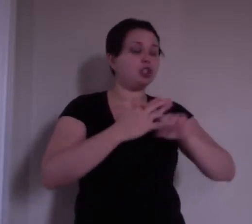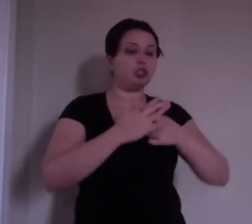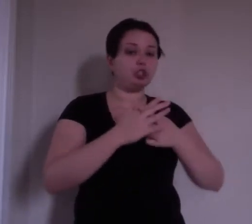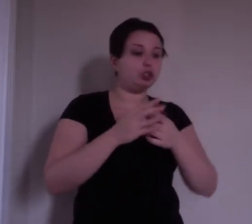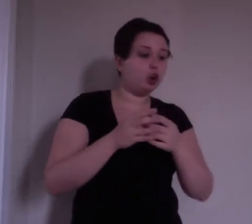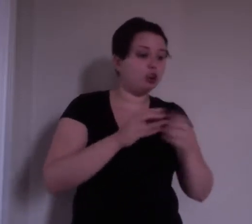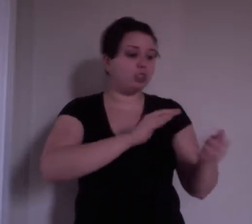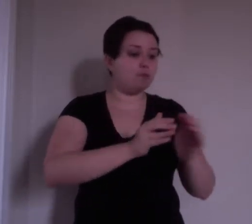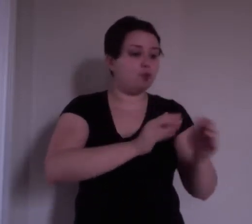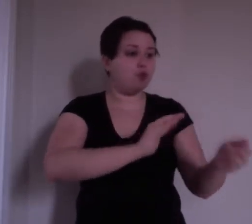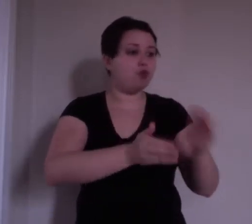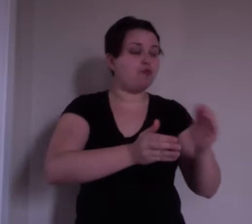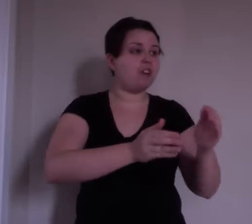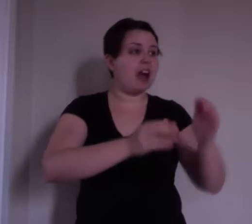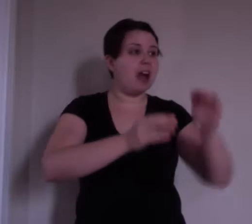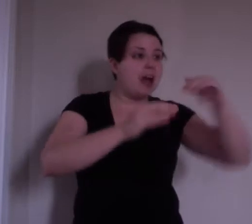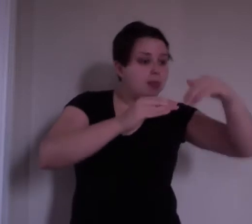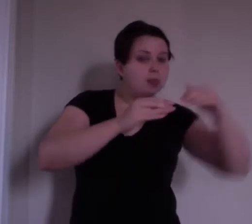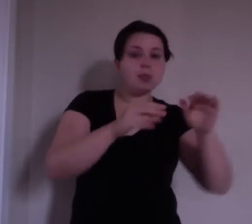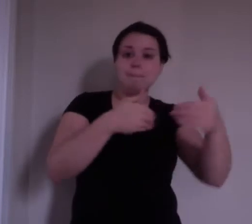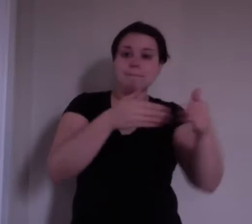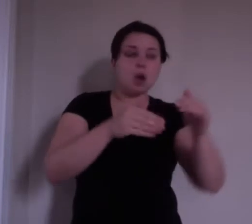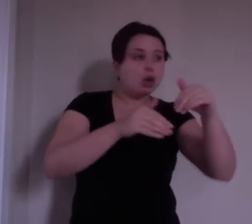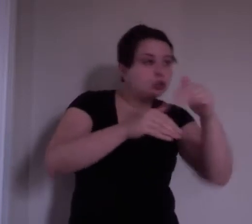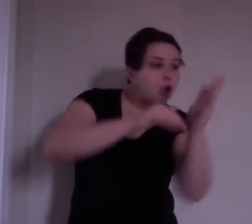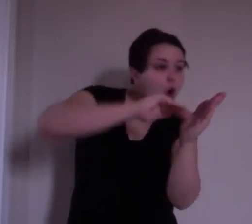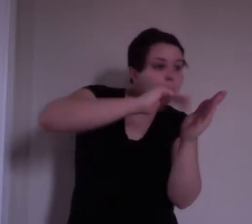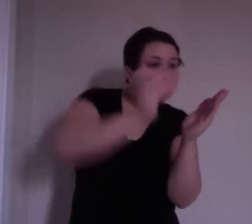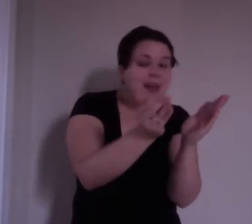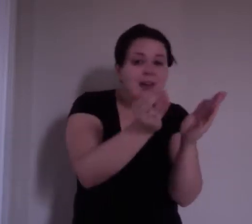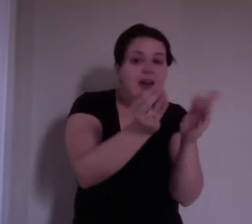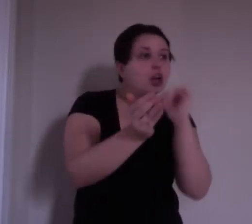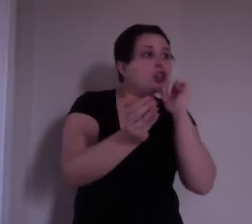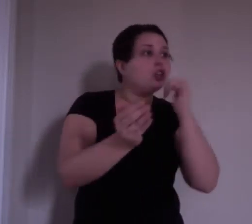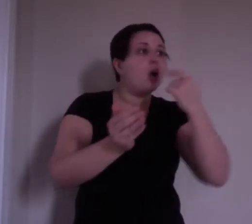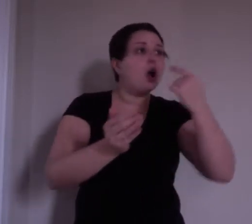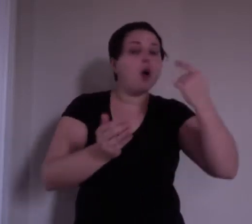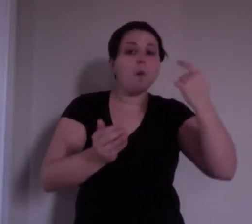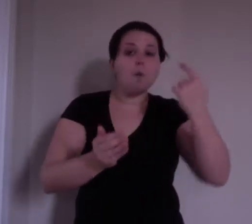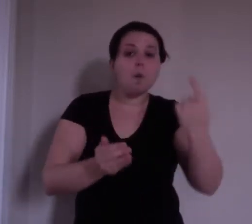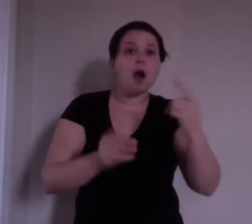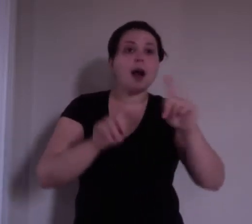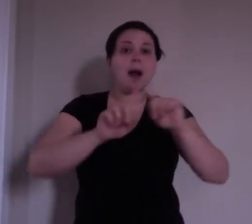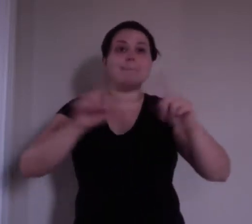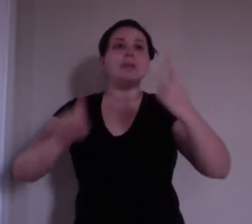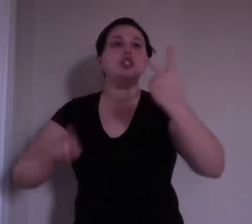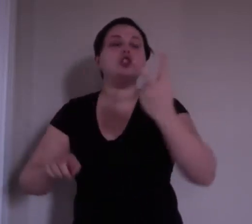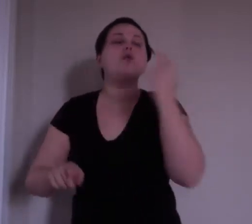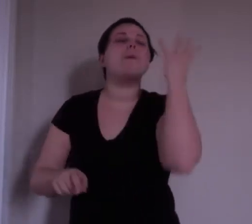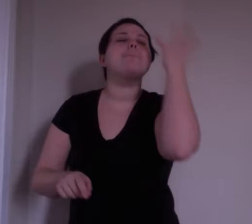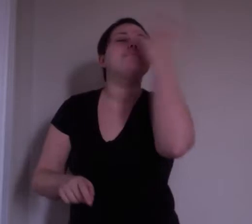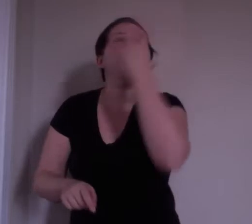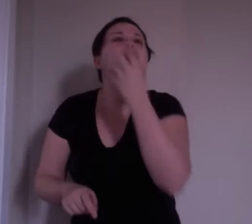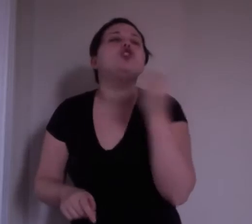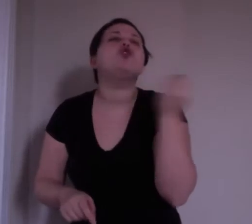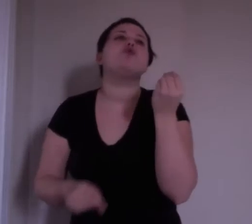opened and not one, but two beautiful bats flew out over my head